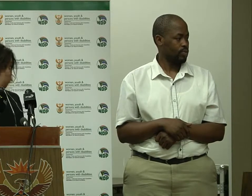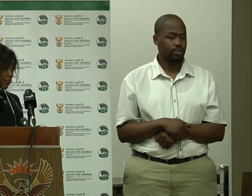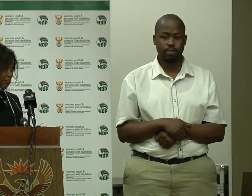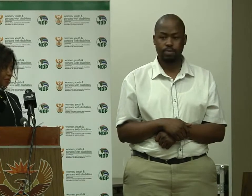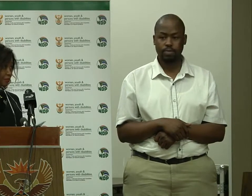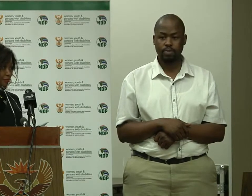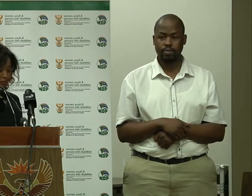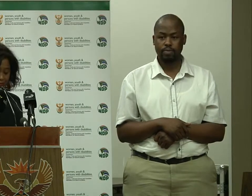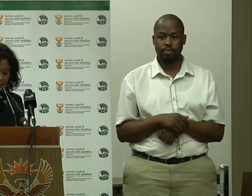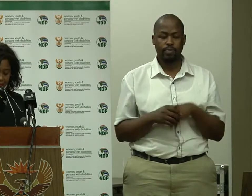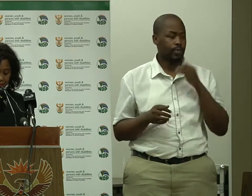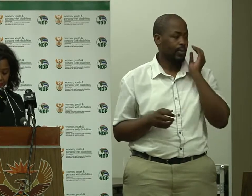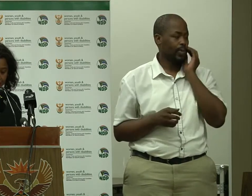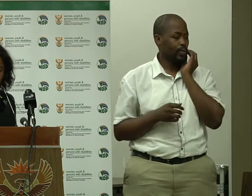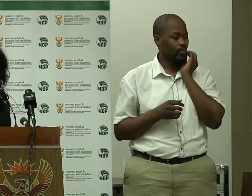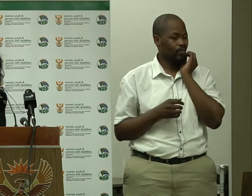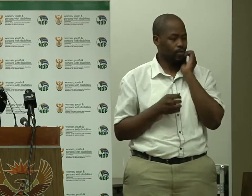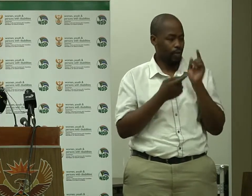From here, DM.